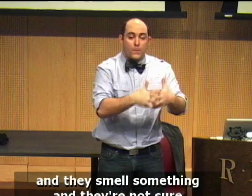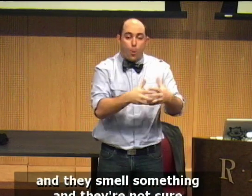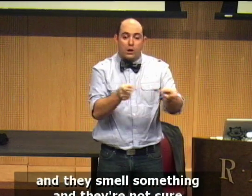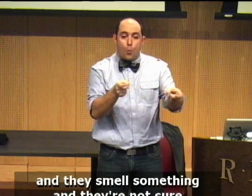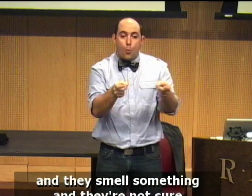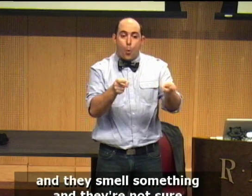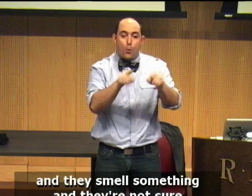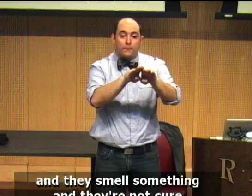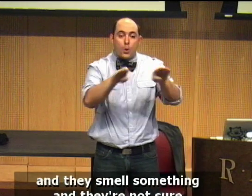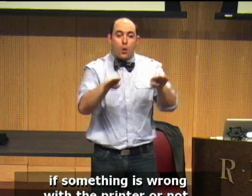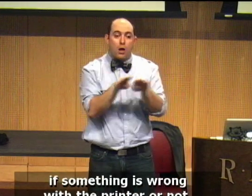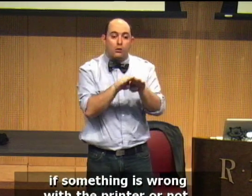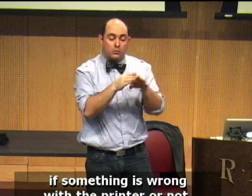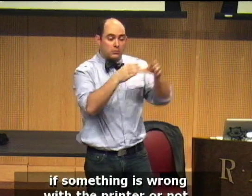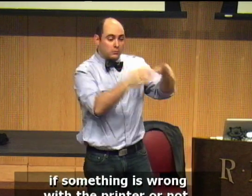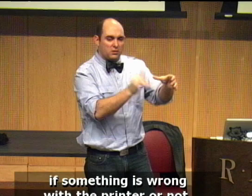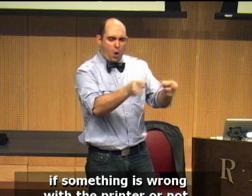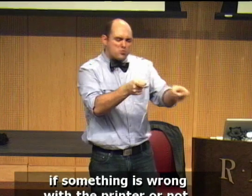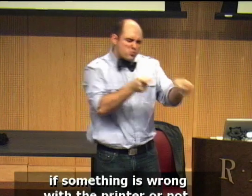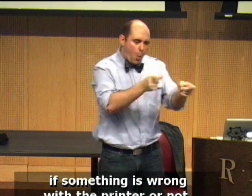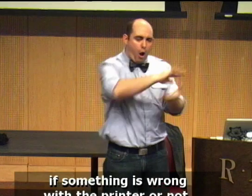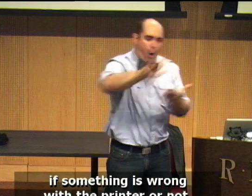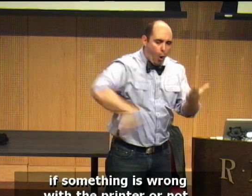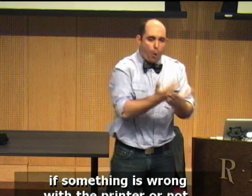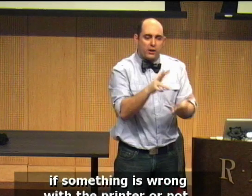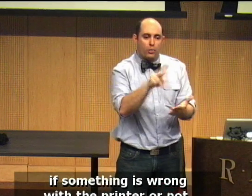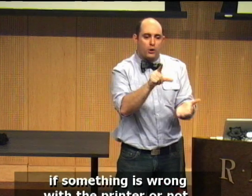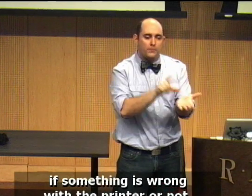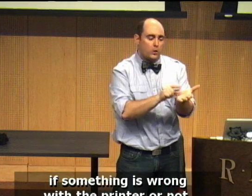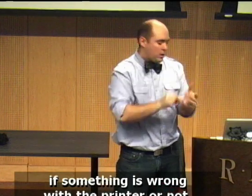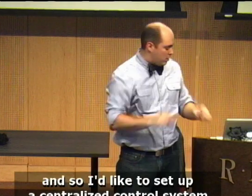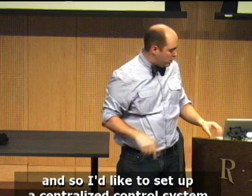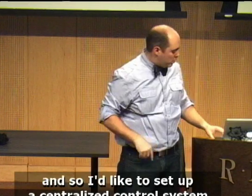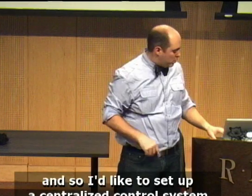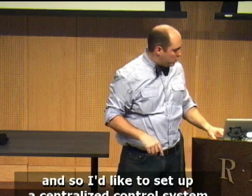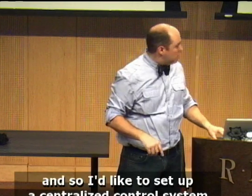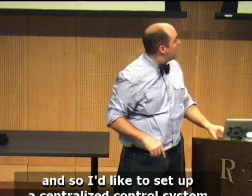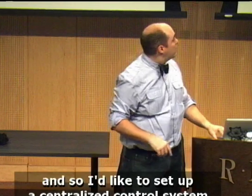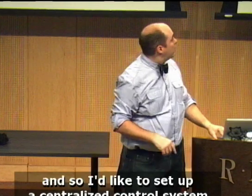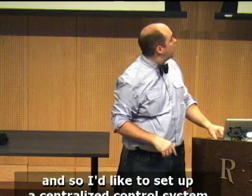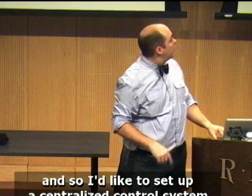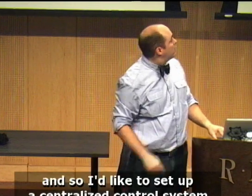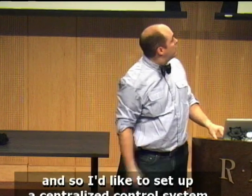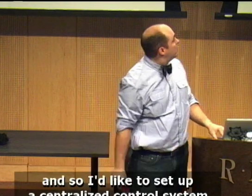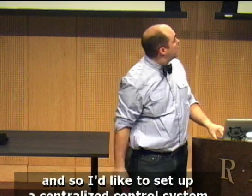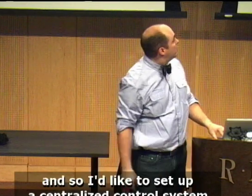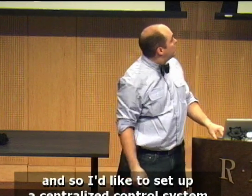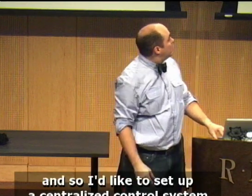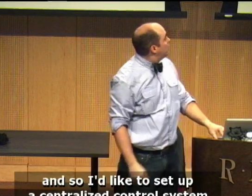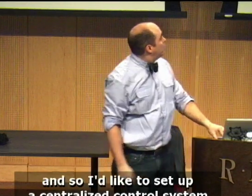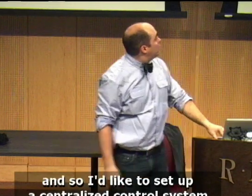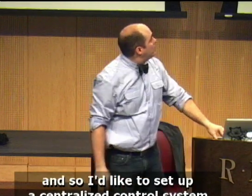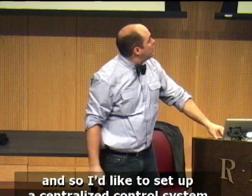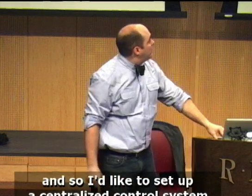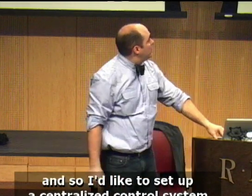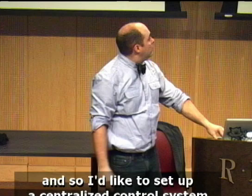and they're not sure if something is wrong with the printer or not. And so I'd like to set up a centralized control system within the